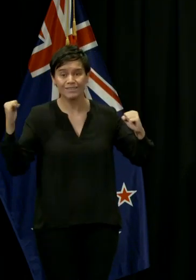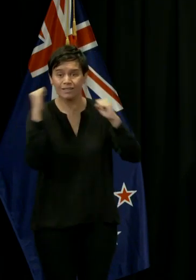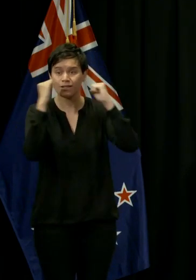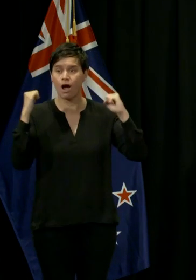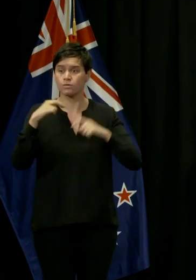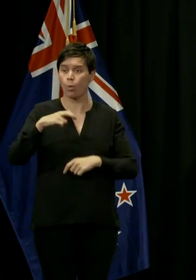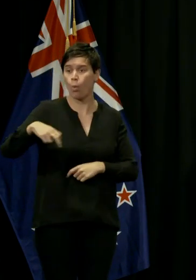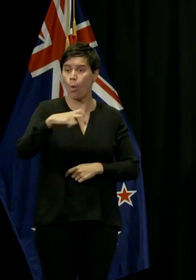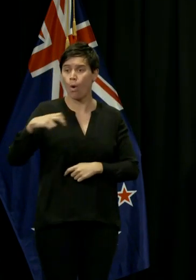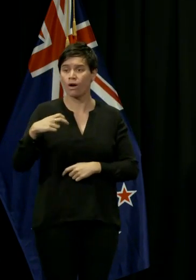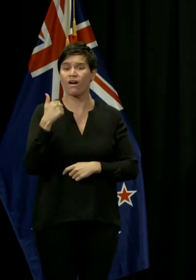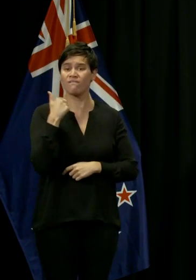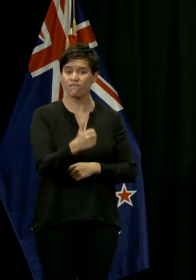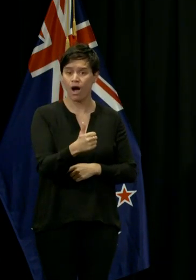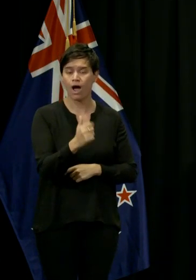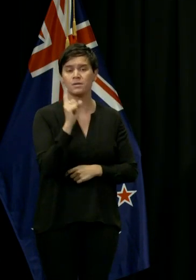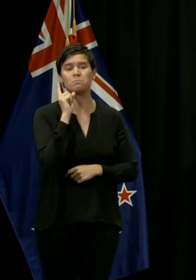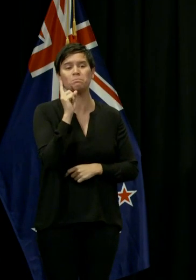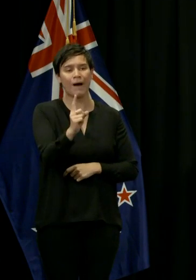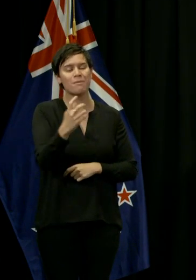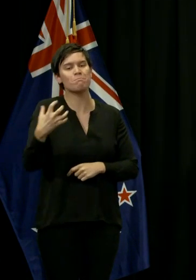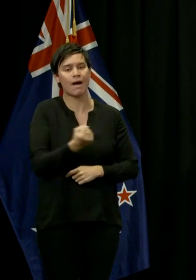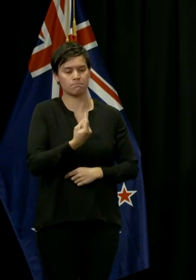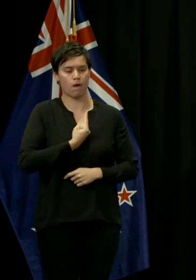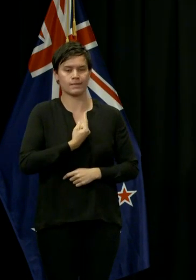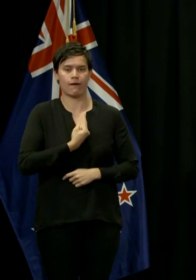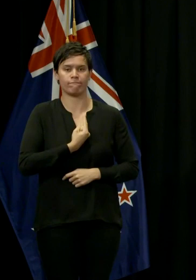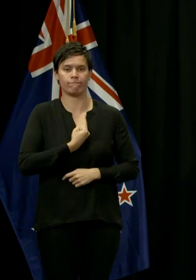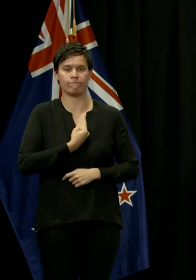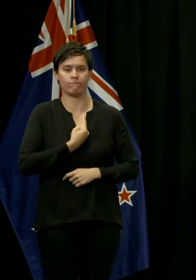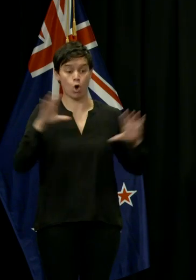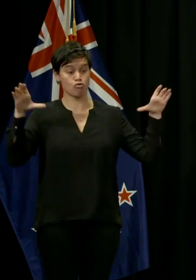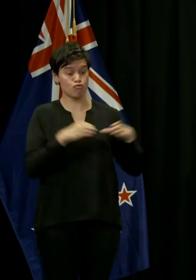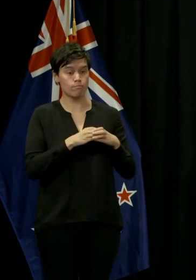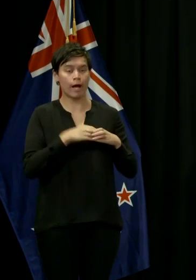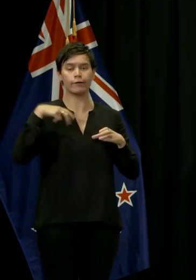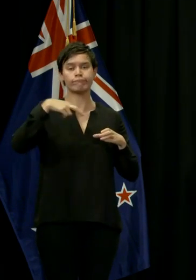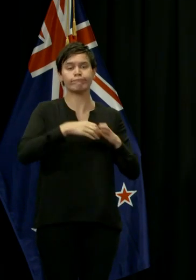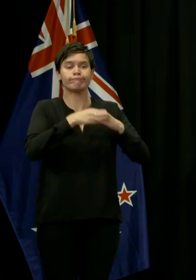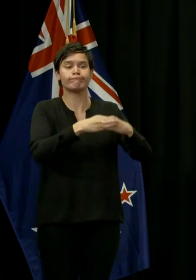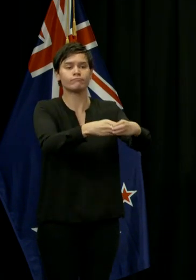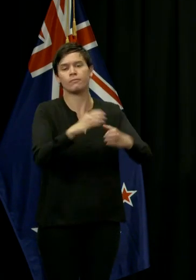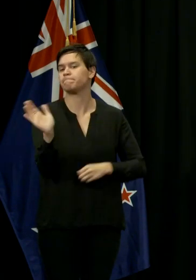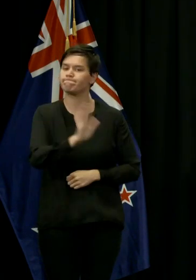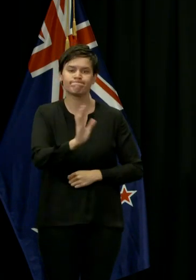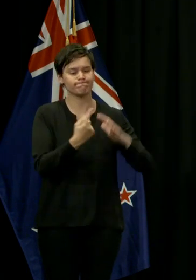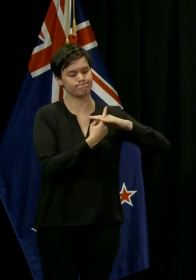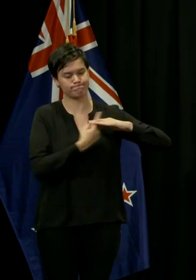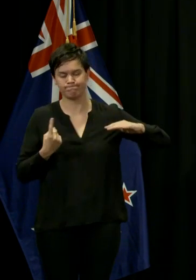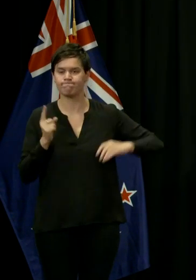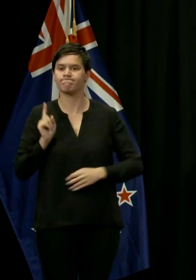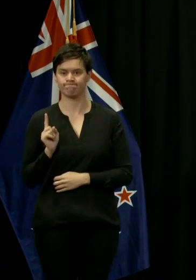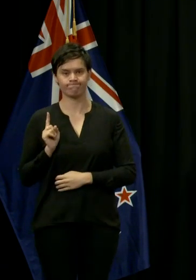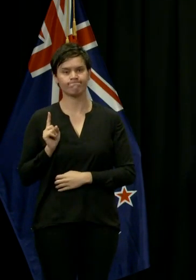simple principle. It must be solitary. We are asking you only spend time with those you are in self-isolation